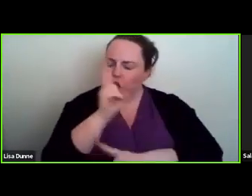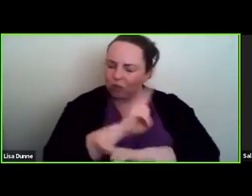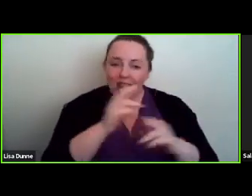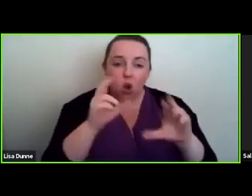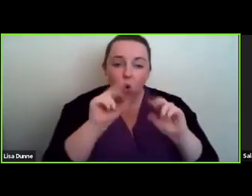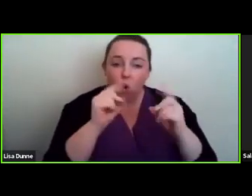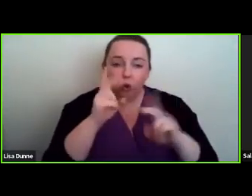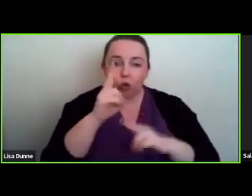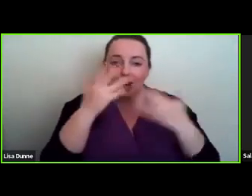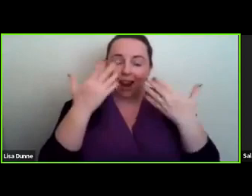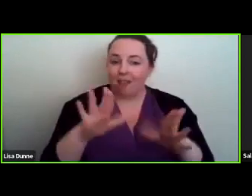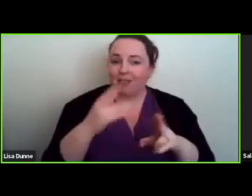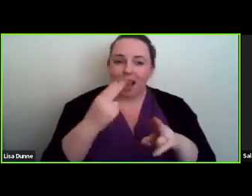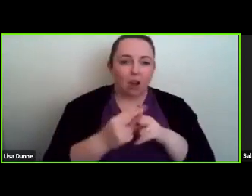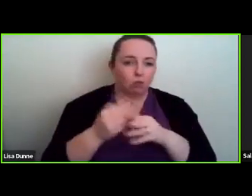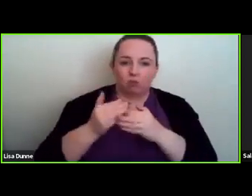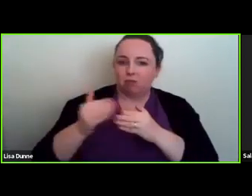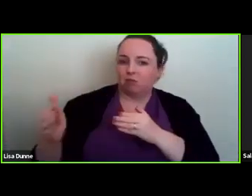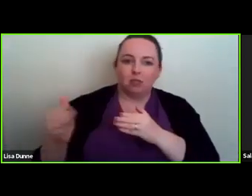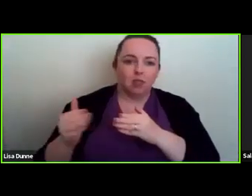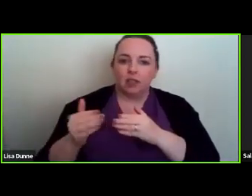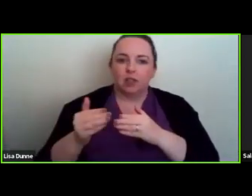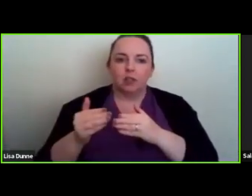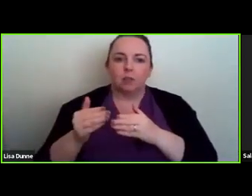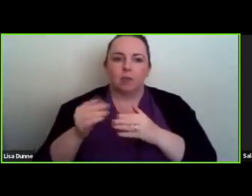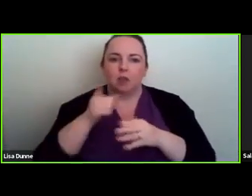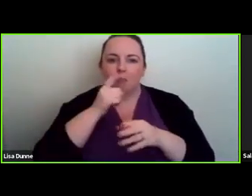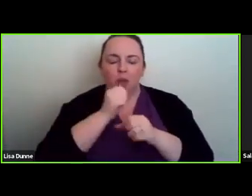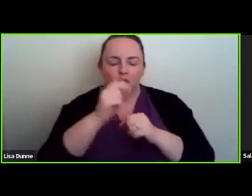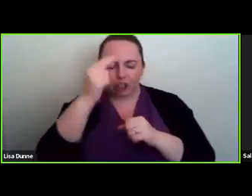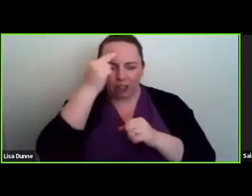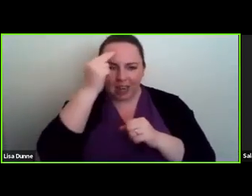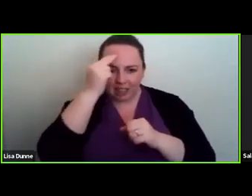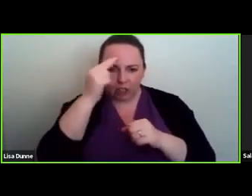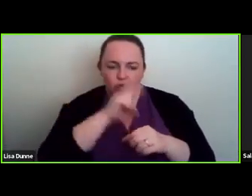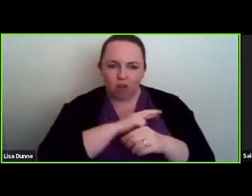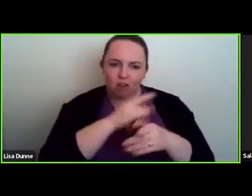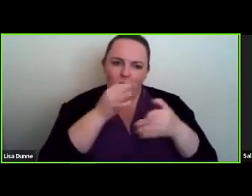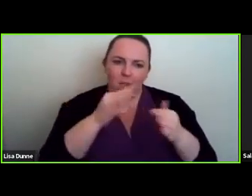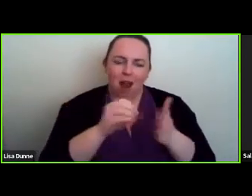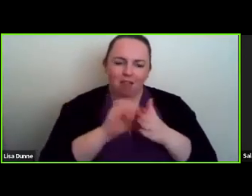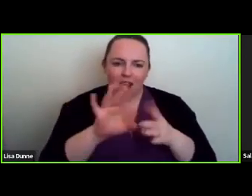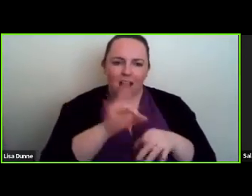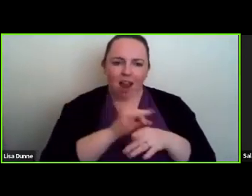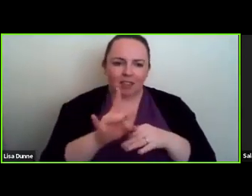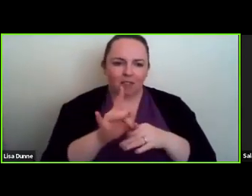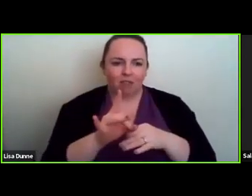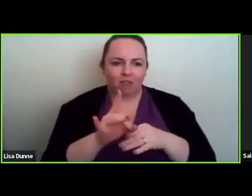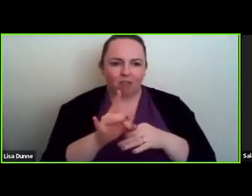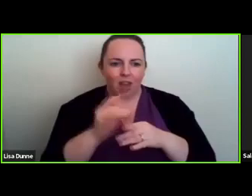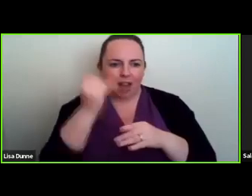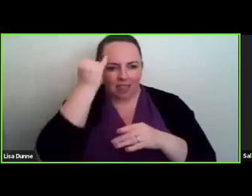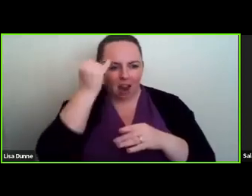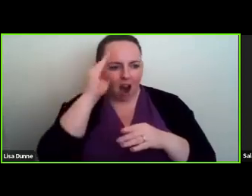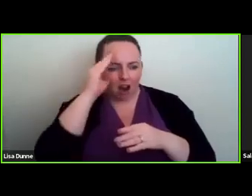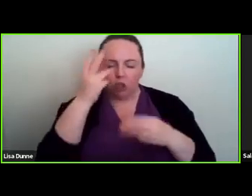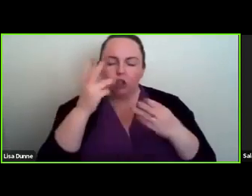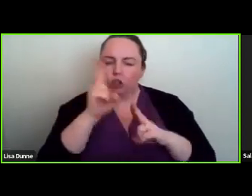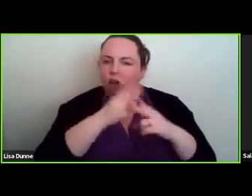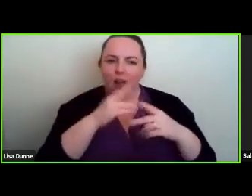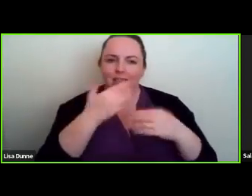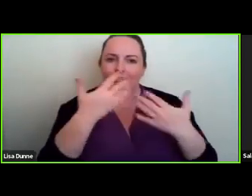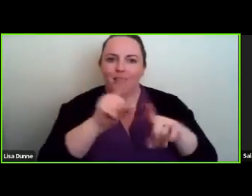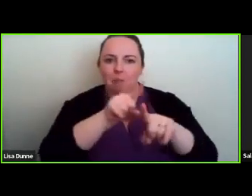the importance of understanding and really affirming and having that stamp that Ireland is not going behind, that we have